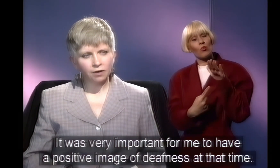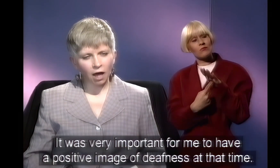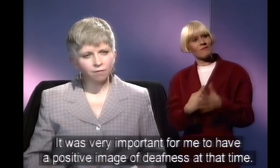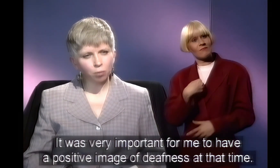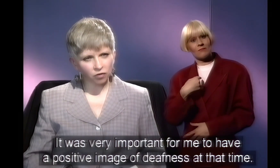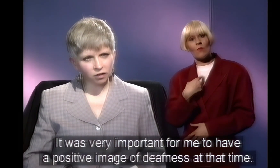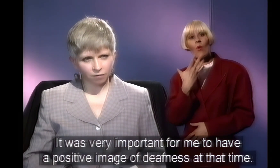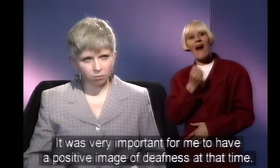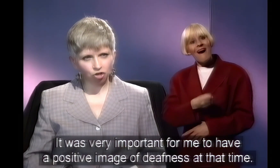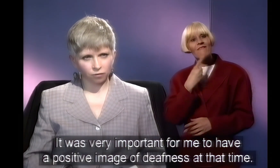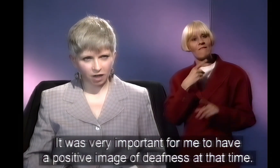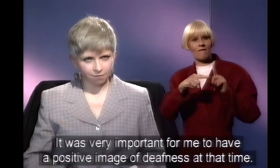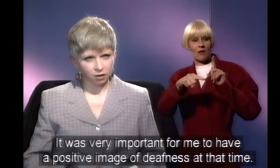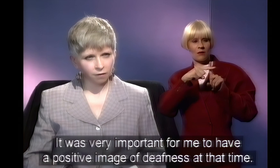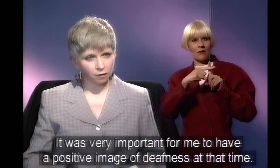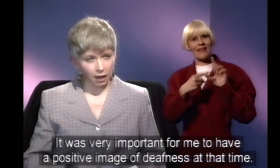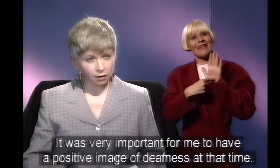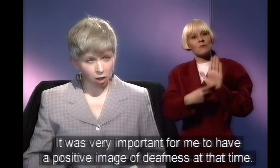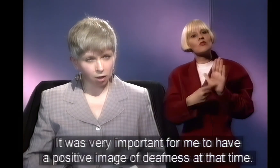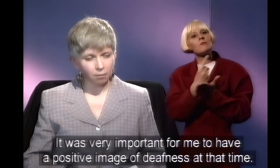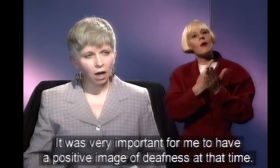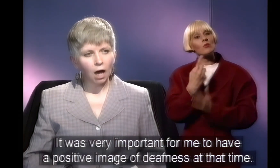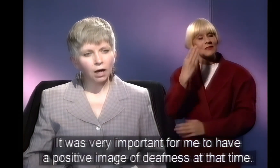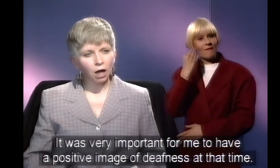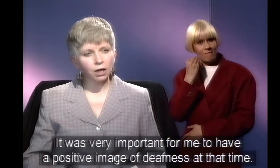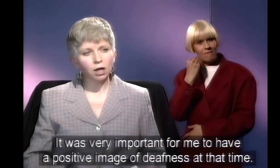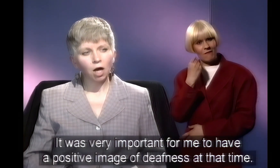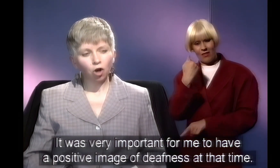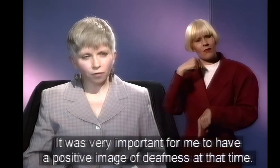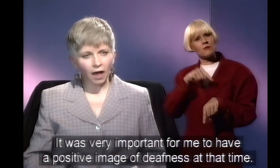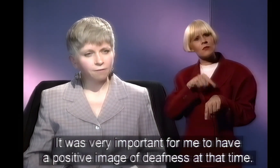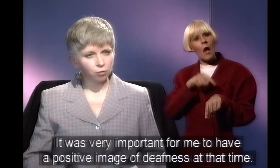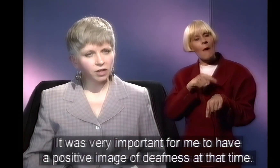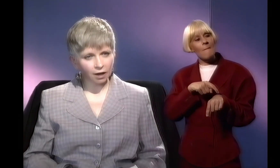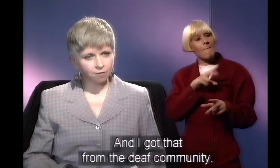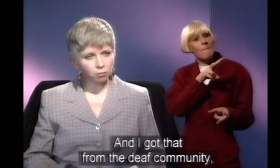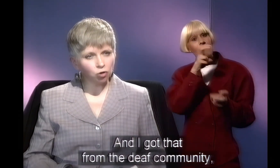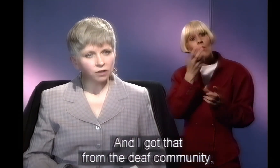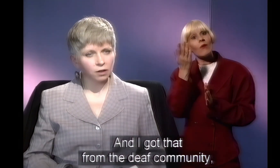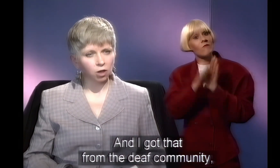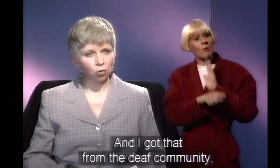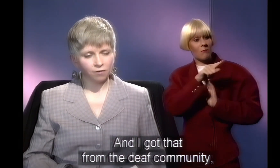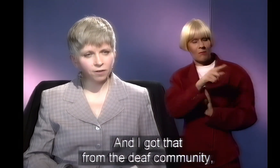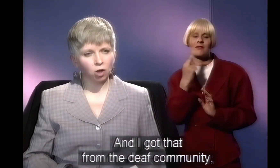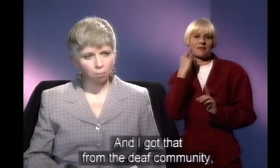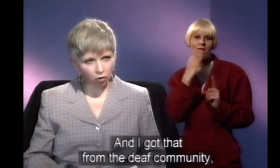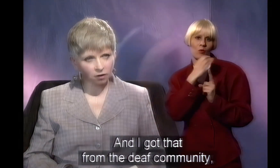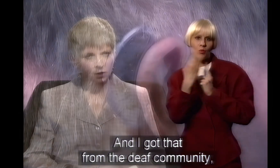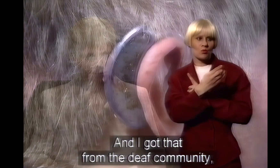have a positive image of deafness at that time, and I got that from the deaf community, who I feel are positive